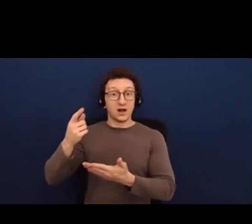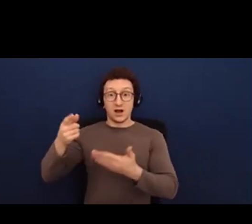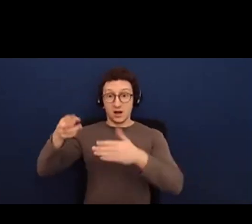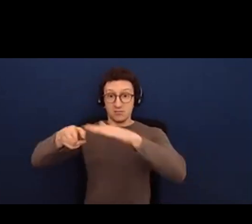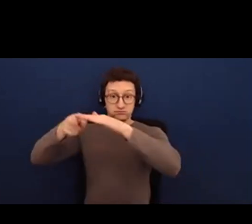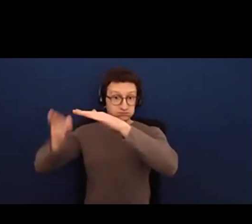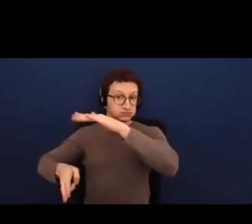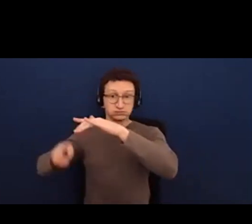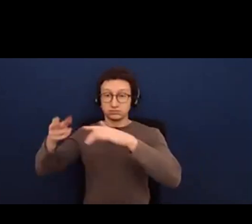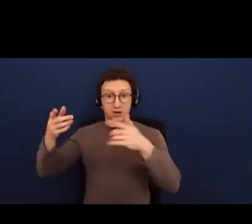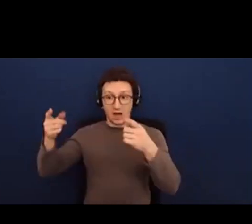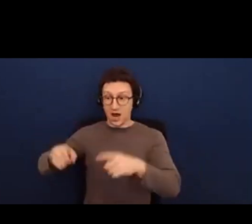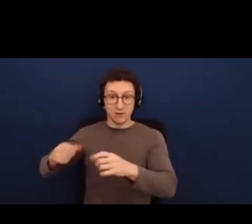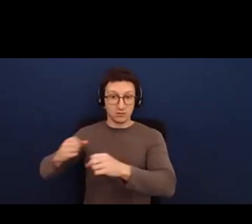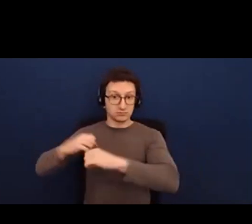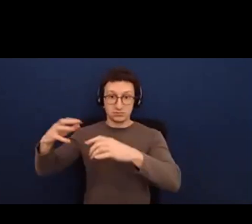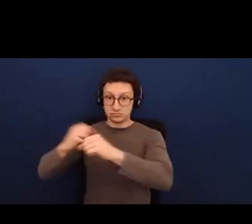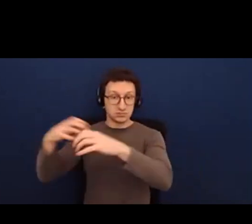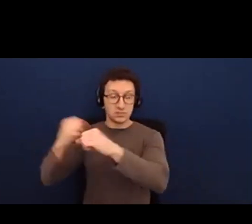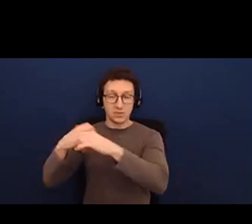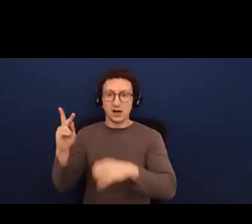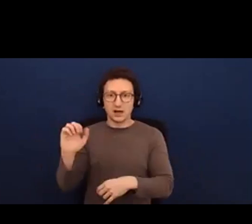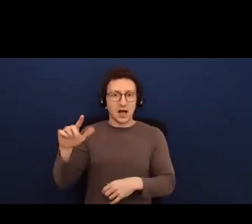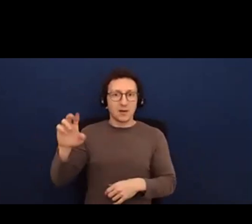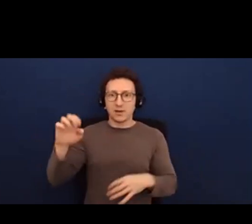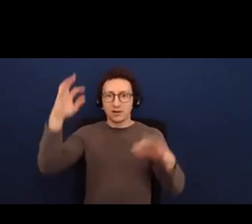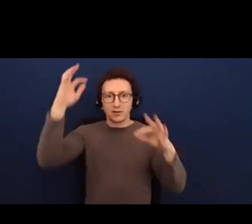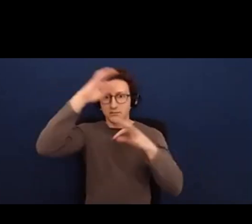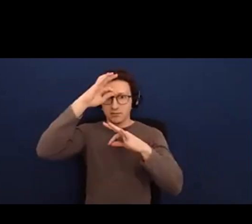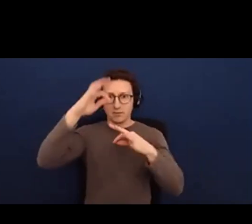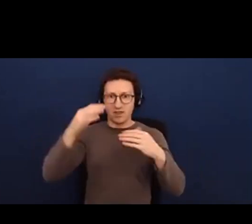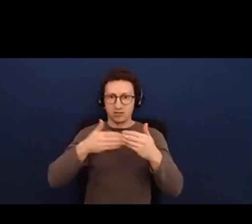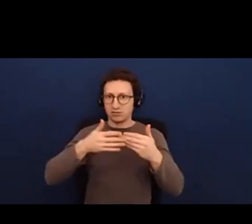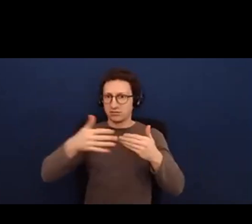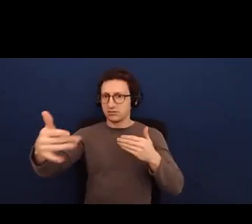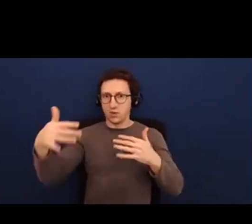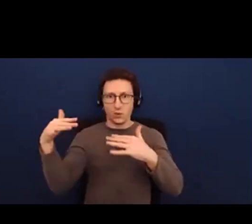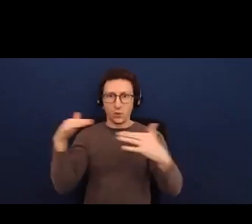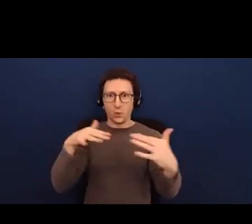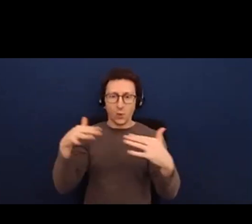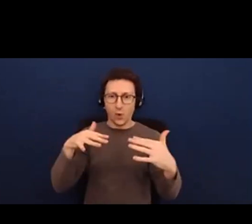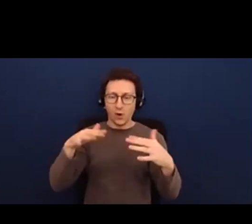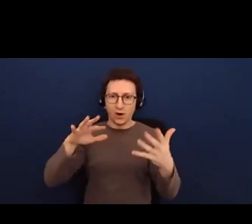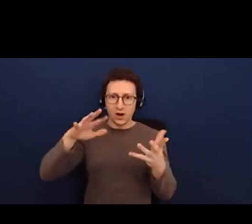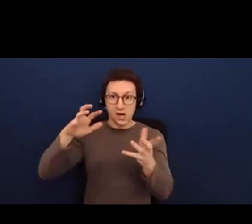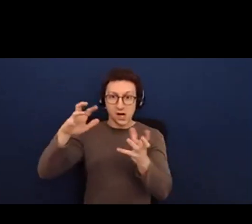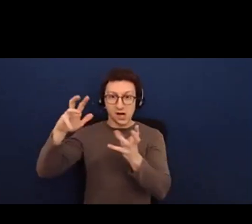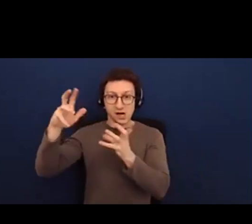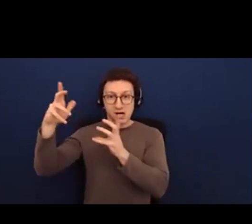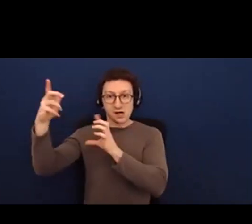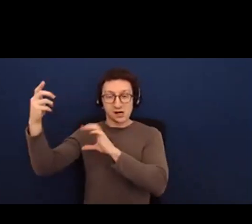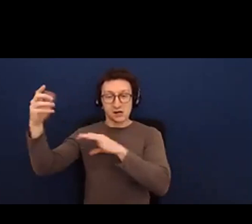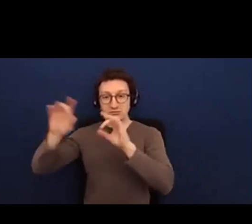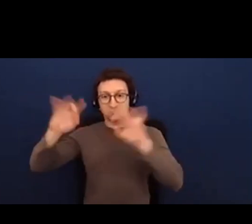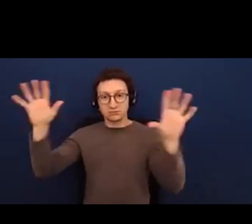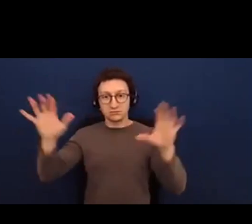how long and how terrible the war was going to be. I mean, I'm thinking about the fact that the entry